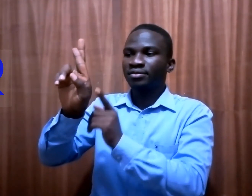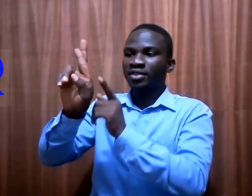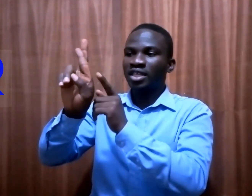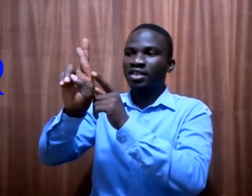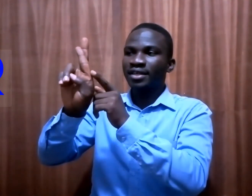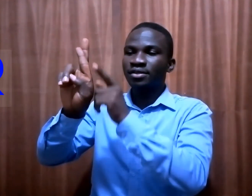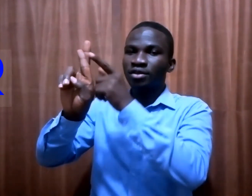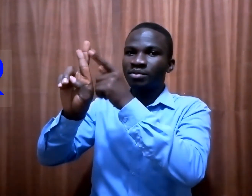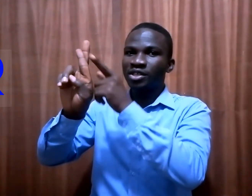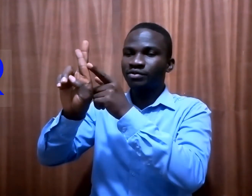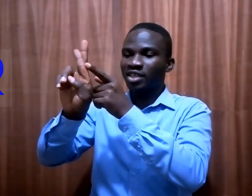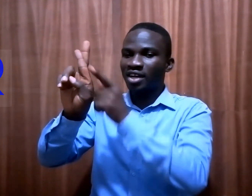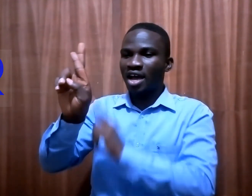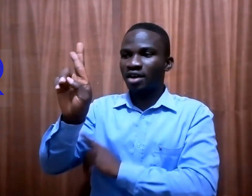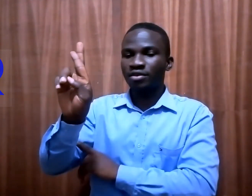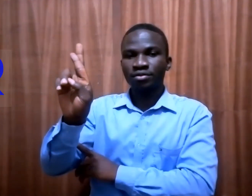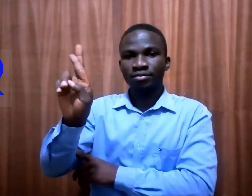The index on the middle finger. R.